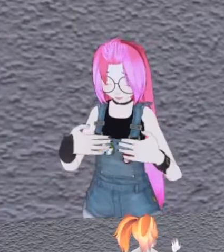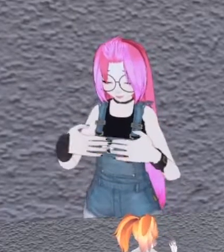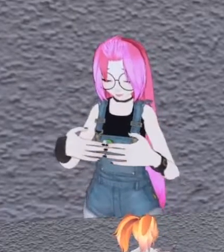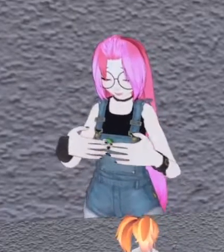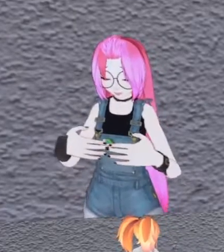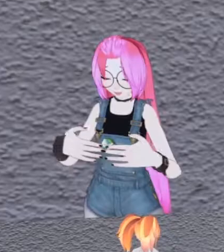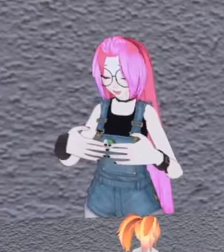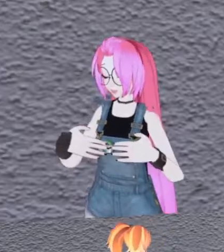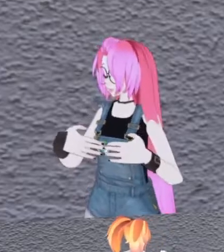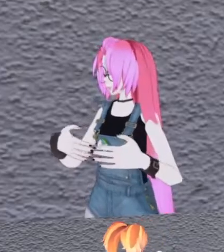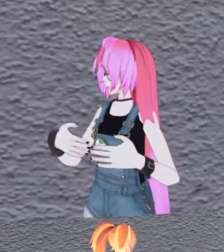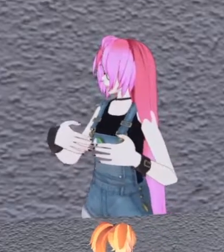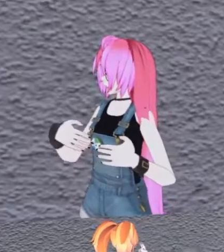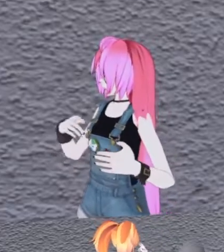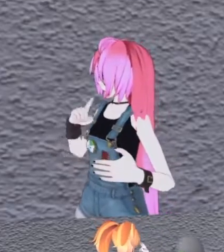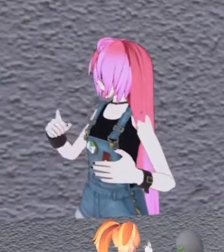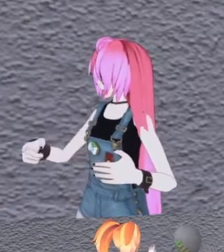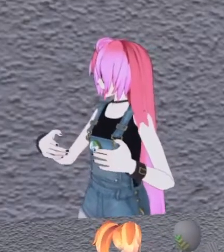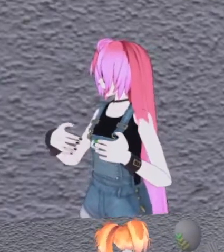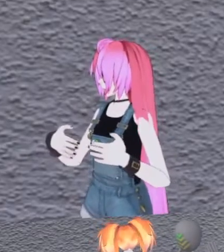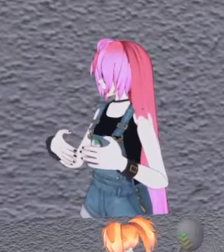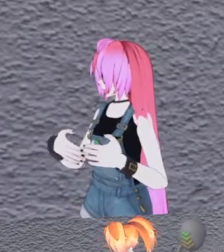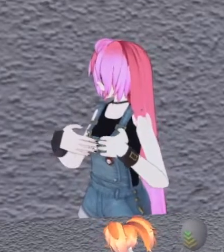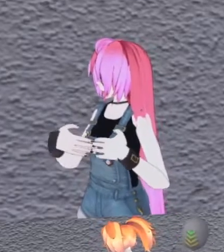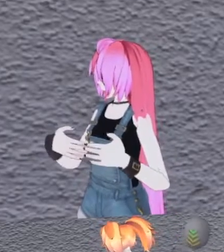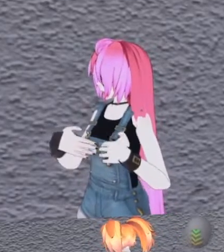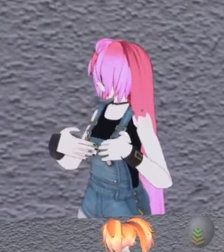Really? That looks really for plastic?